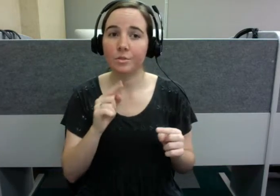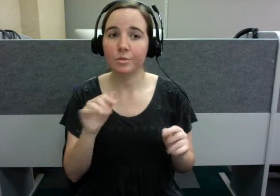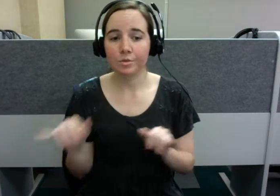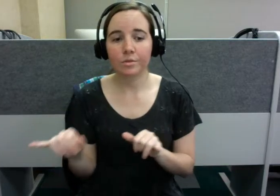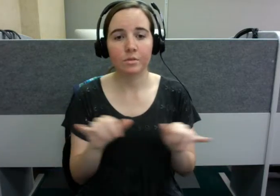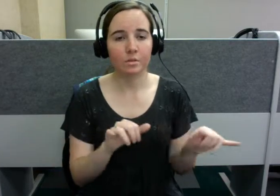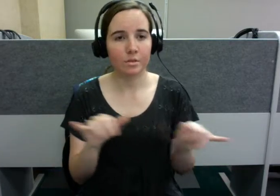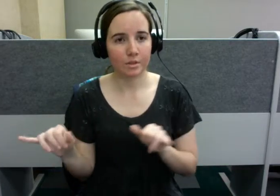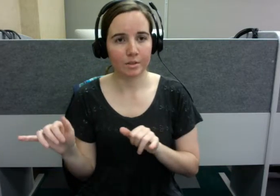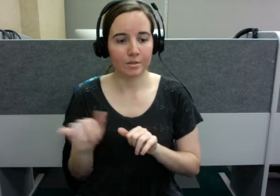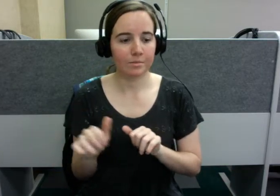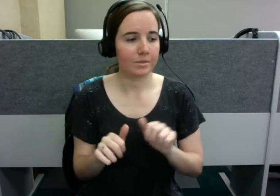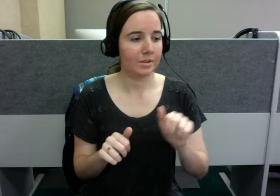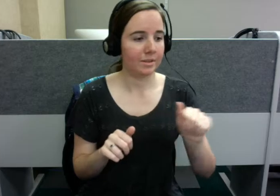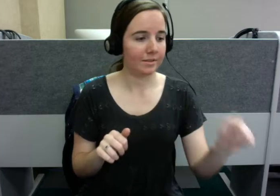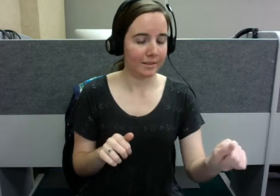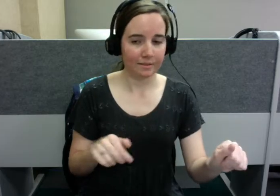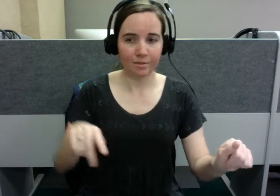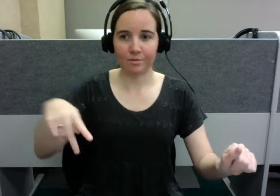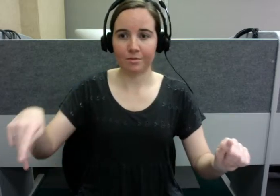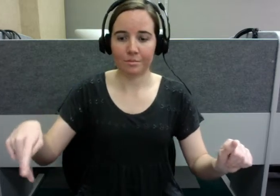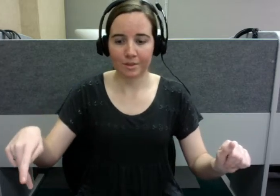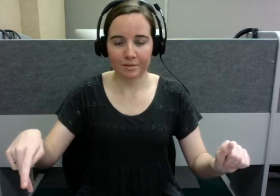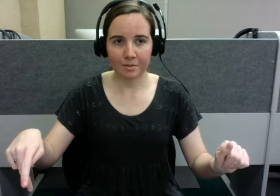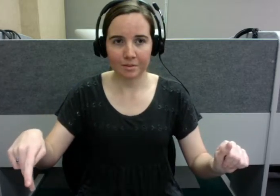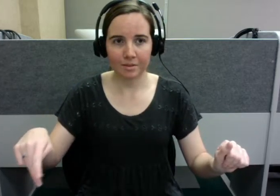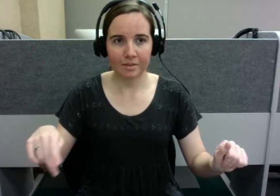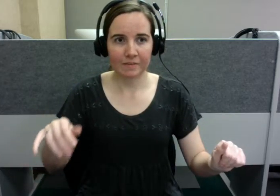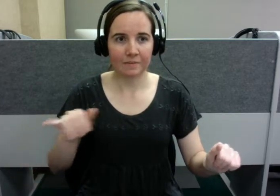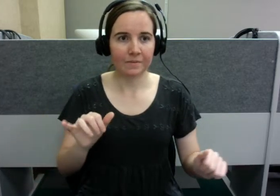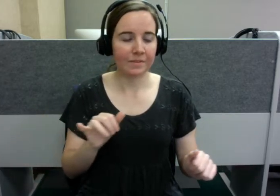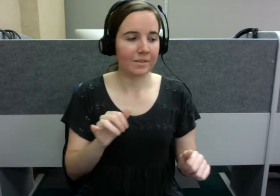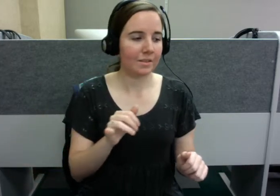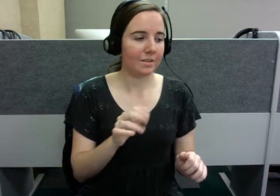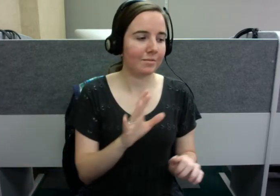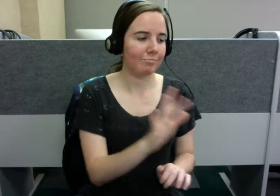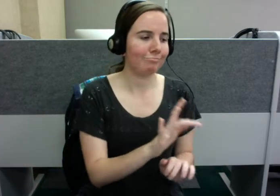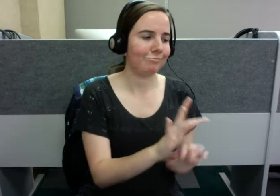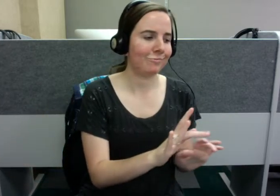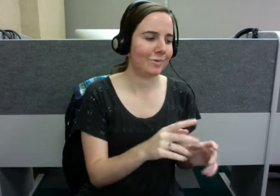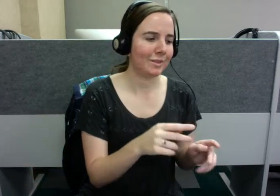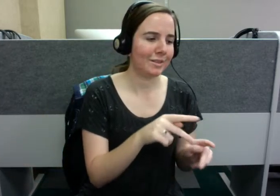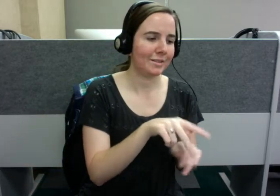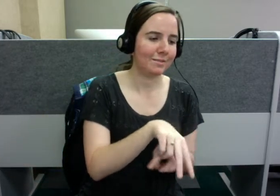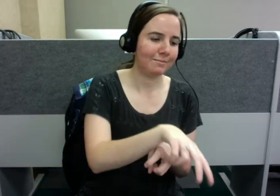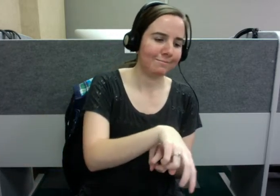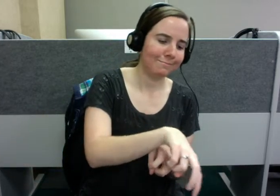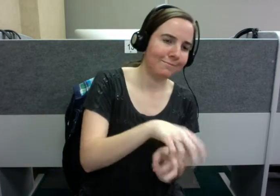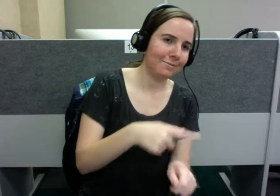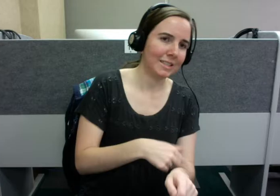like peripeteia and anagnorisis, like that poor little lamb who I hope isn't quivering anymore,